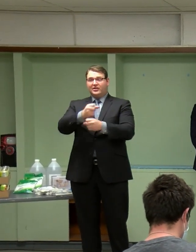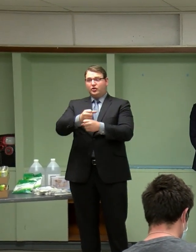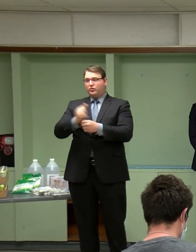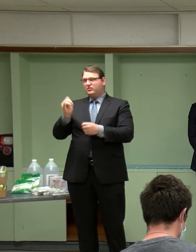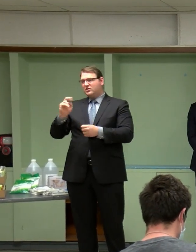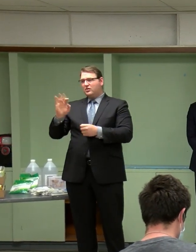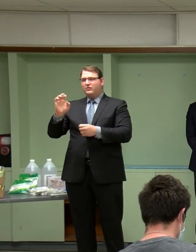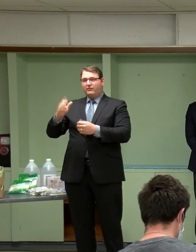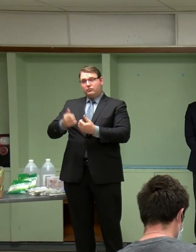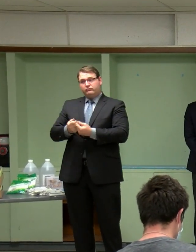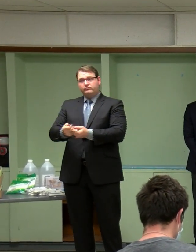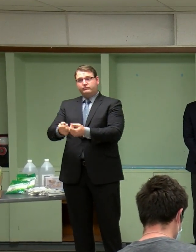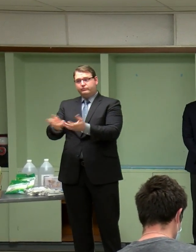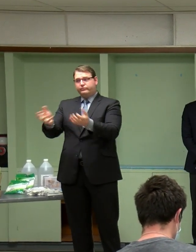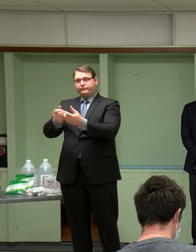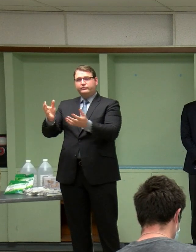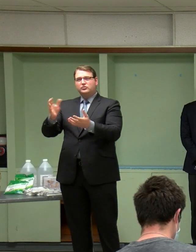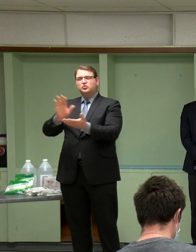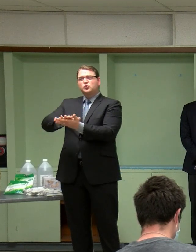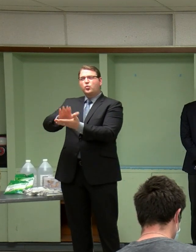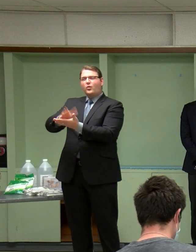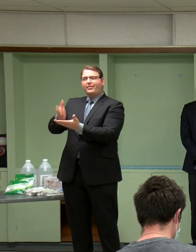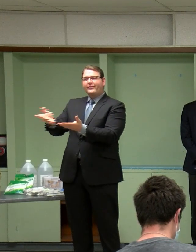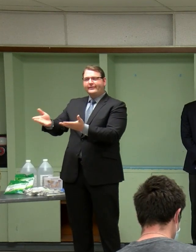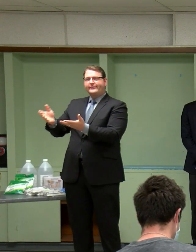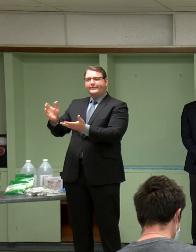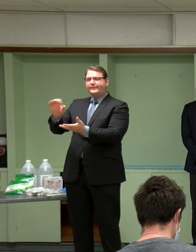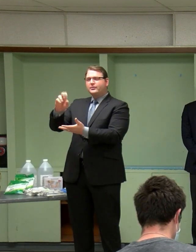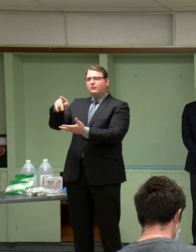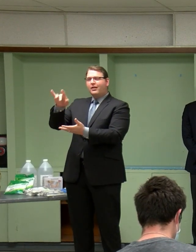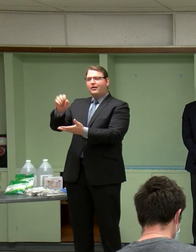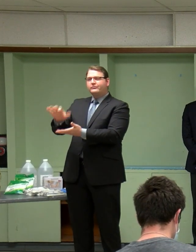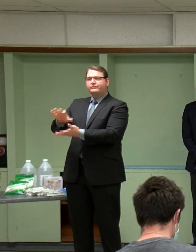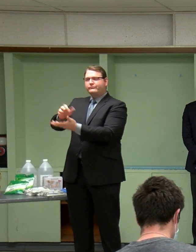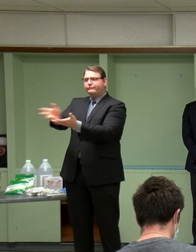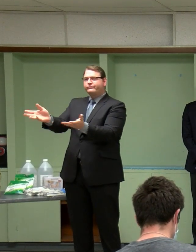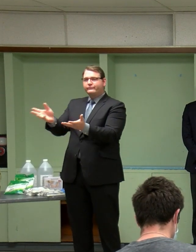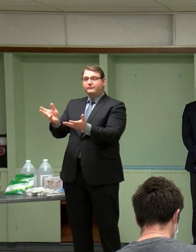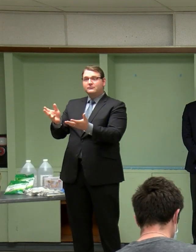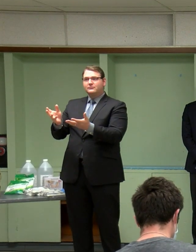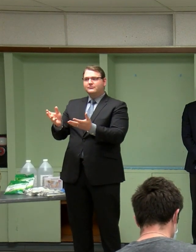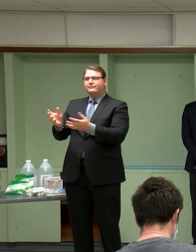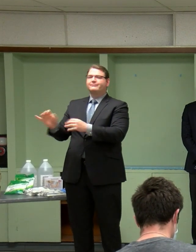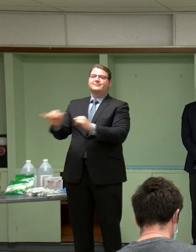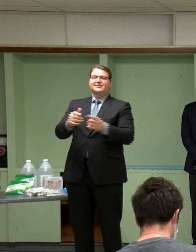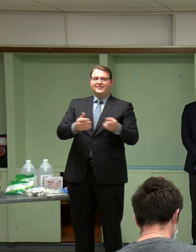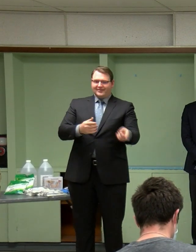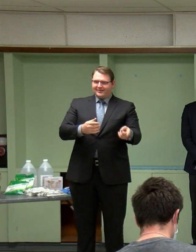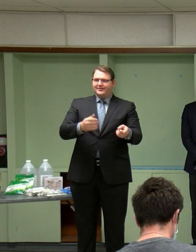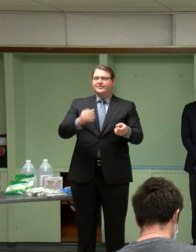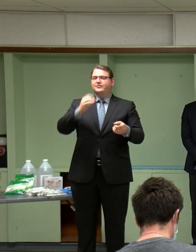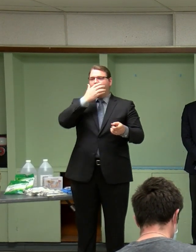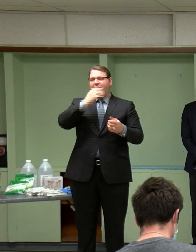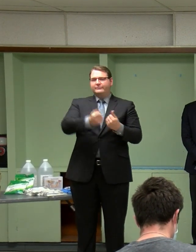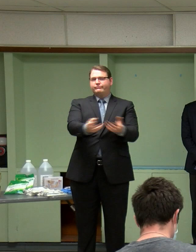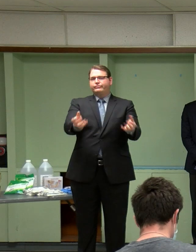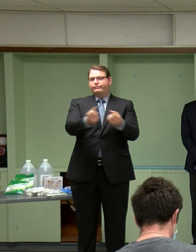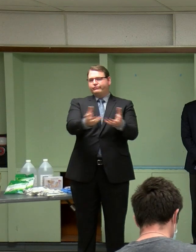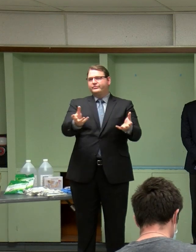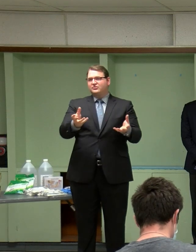school supplies, but on Sunday she was passing out masks to people in the community as well. Let me bring up State Representative Christina